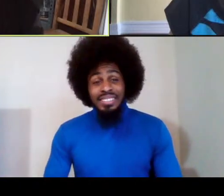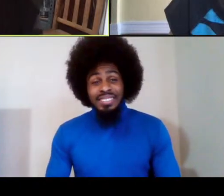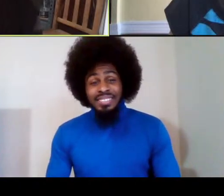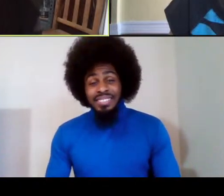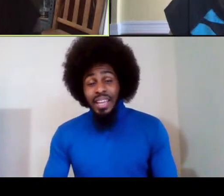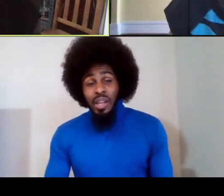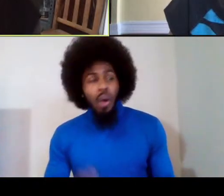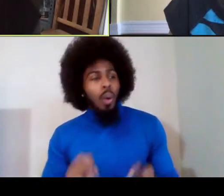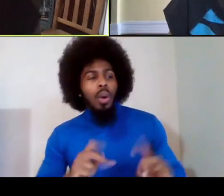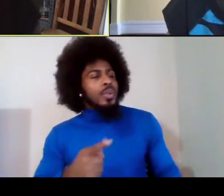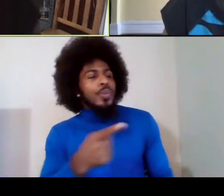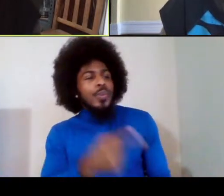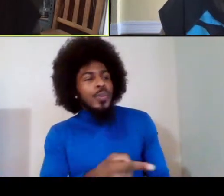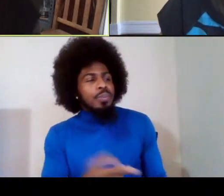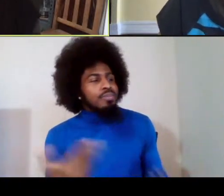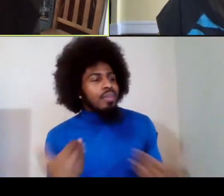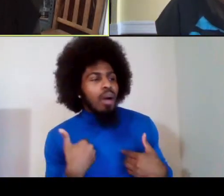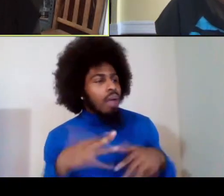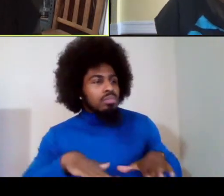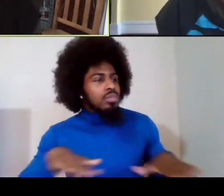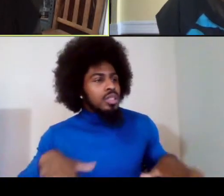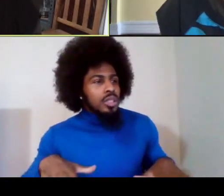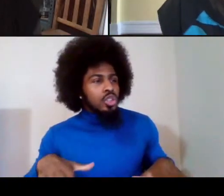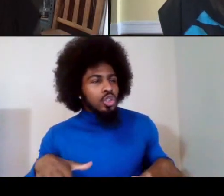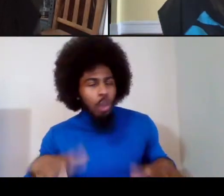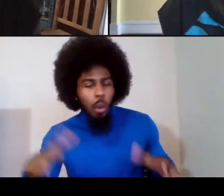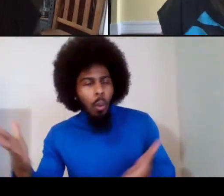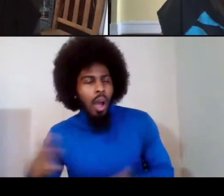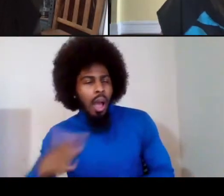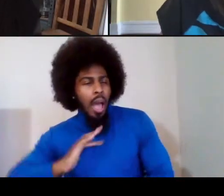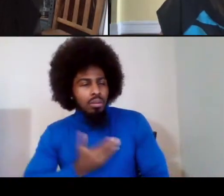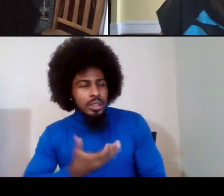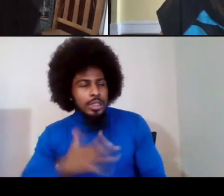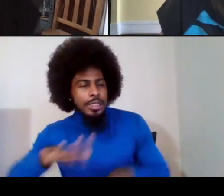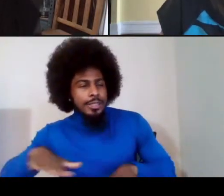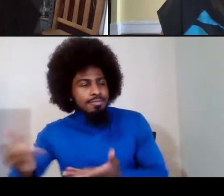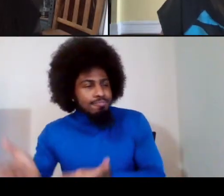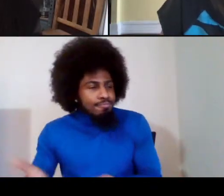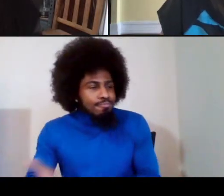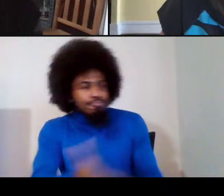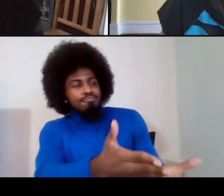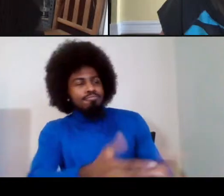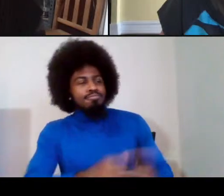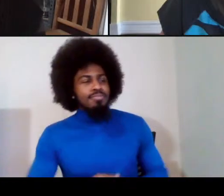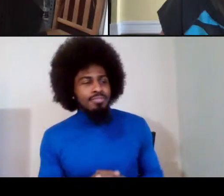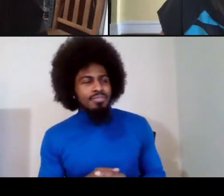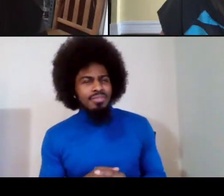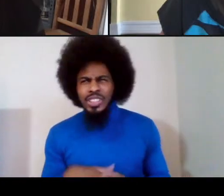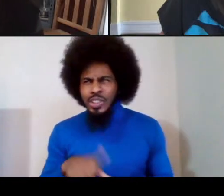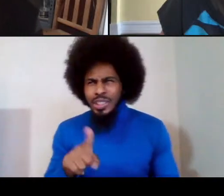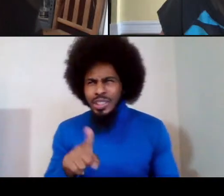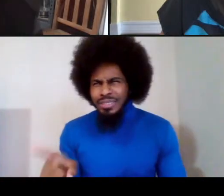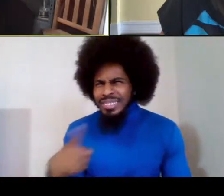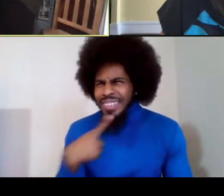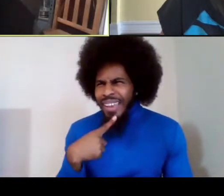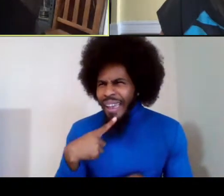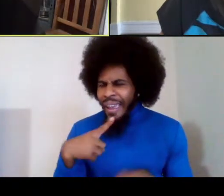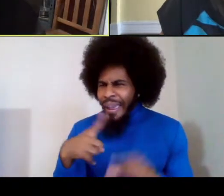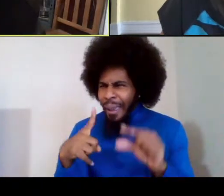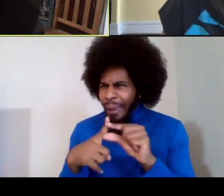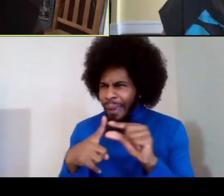with them. Did you just say the older niblings?